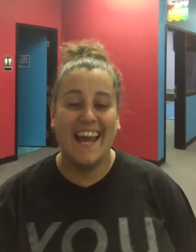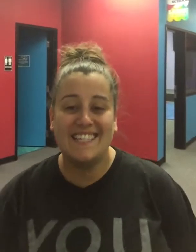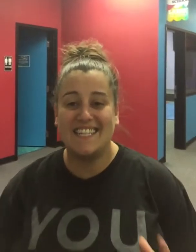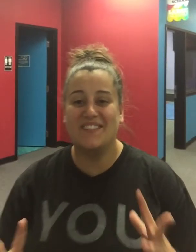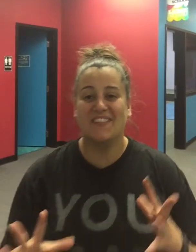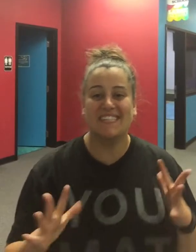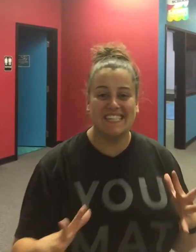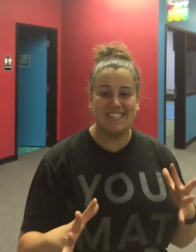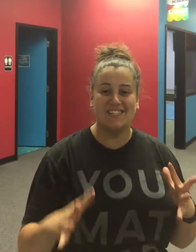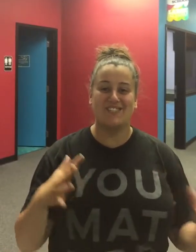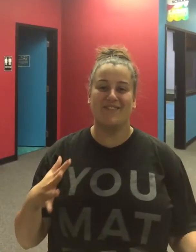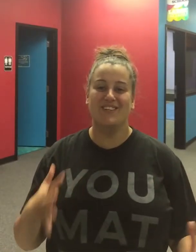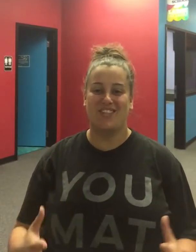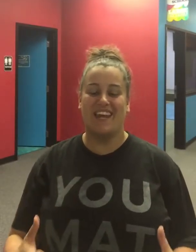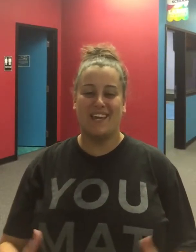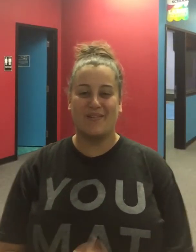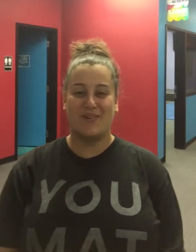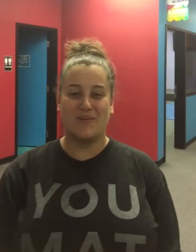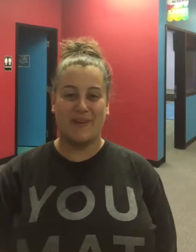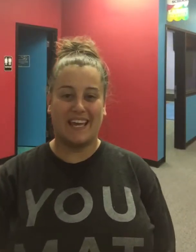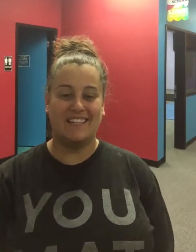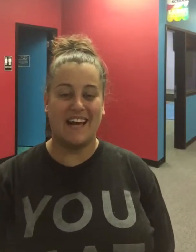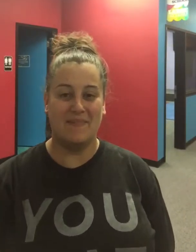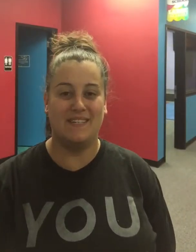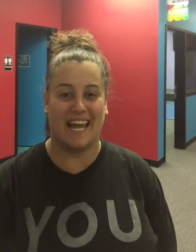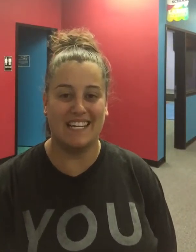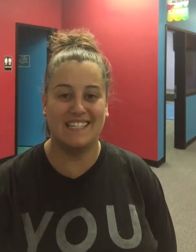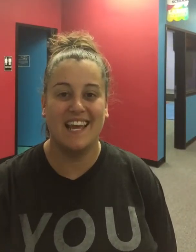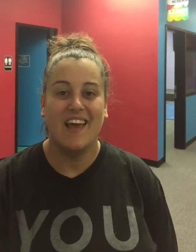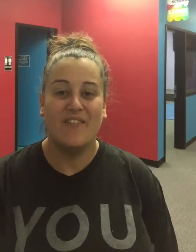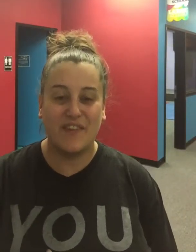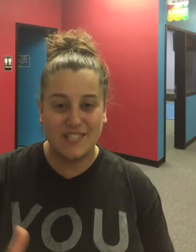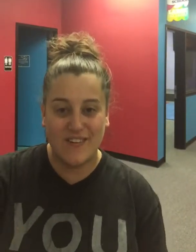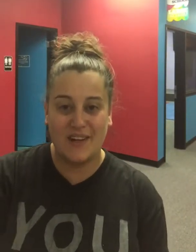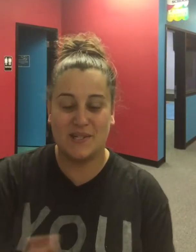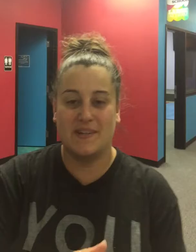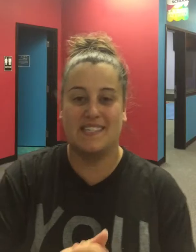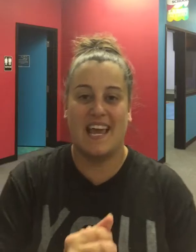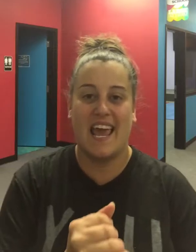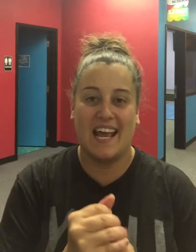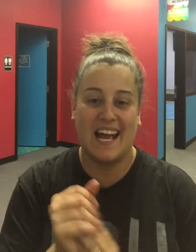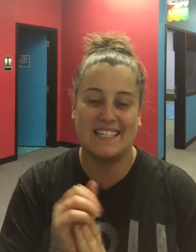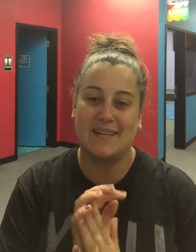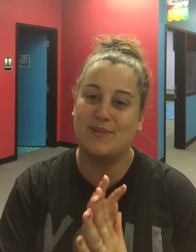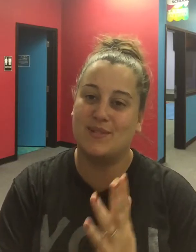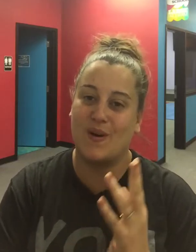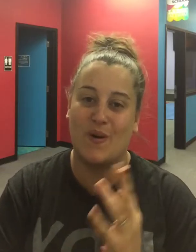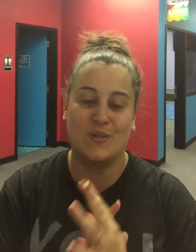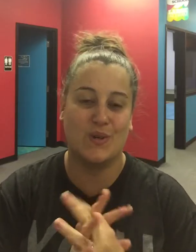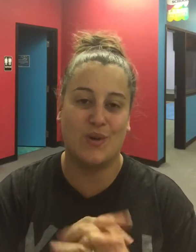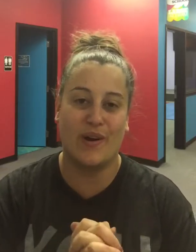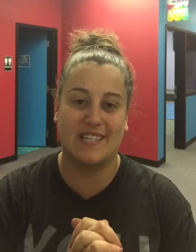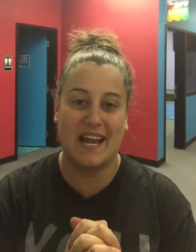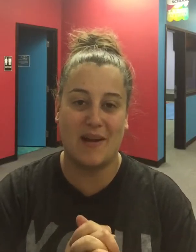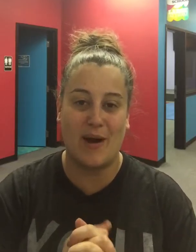Hey Cedarville leaders, Jamie Schenk here with your weekend update. First of all, I just want to say, hey guys, I'm so excited about